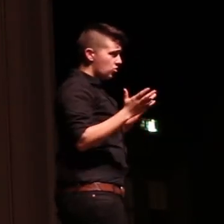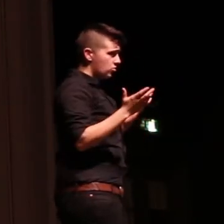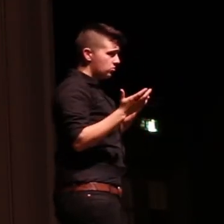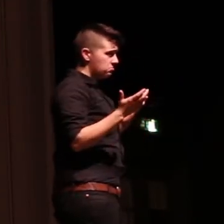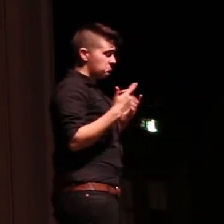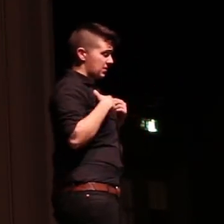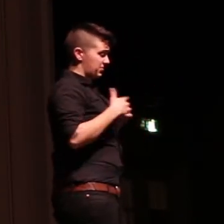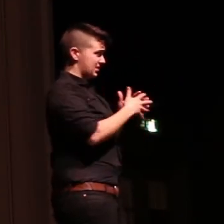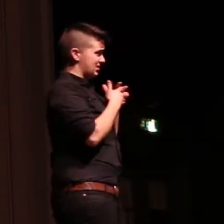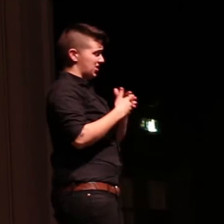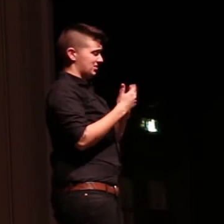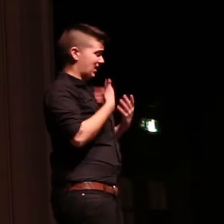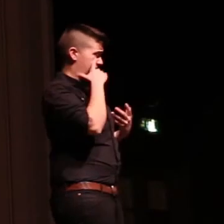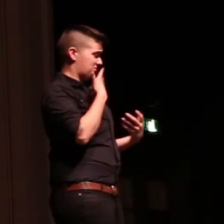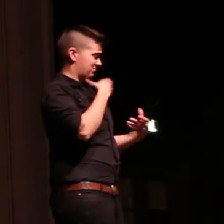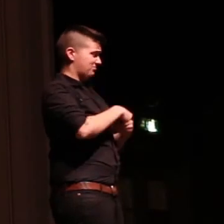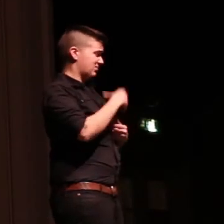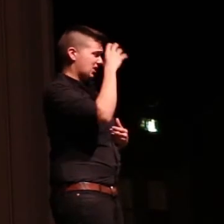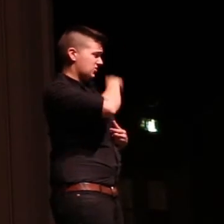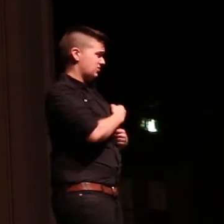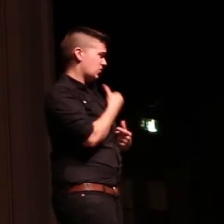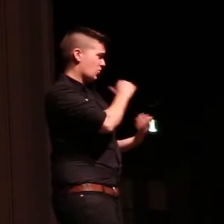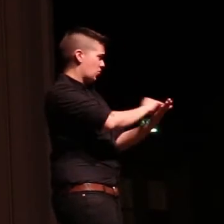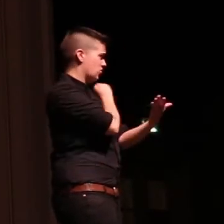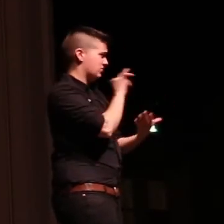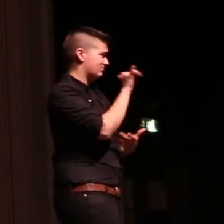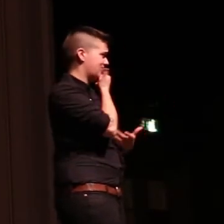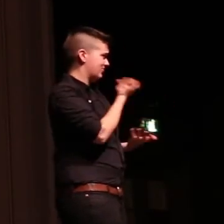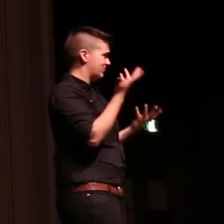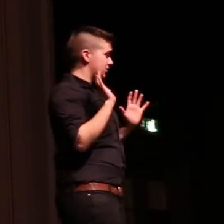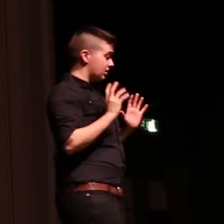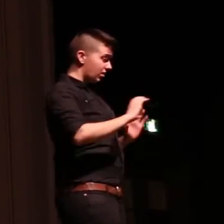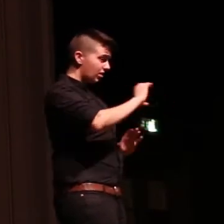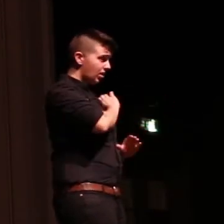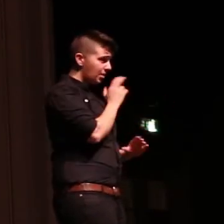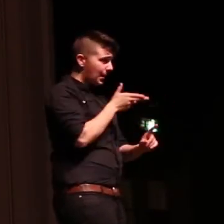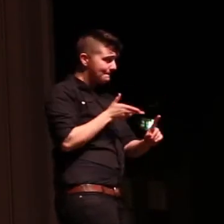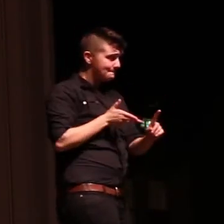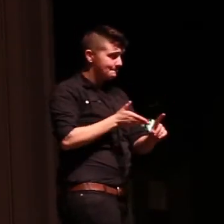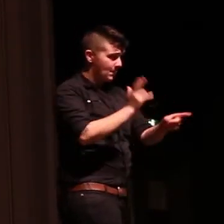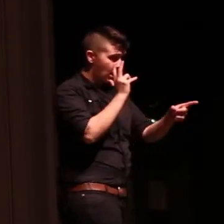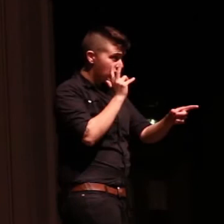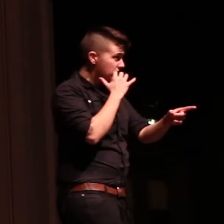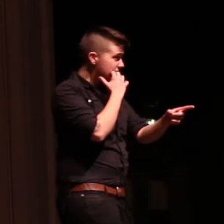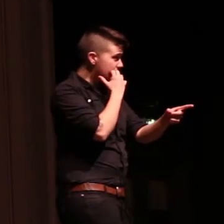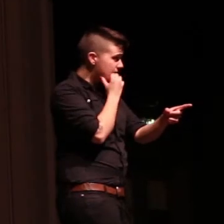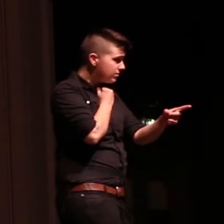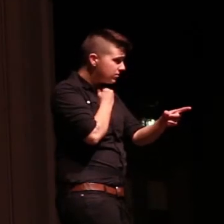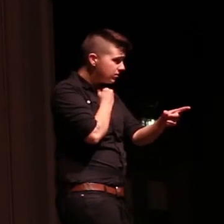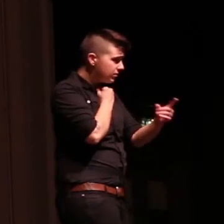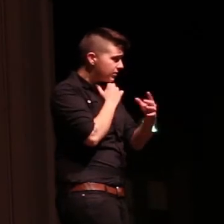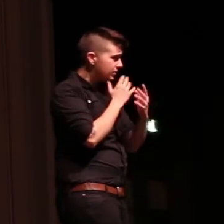for this nation enough to think it would learn from its mistakes. Could a cop get away with killing the most treasured house slave